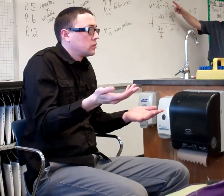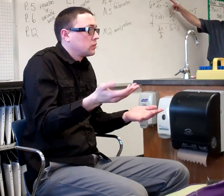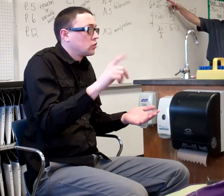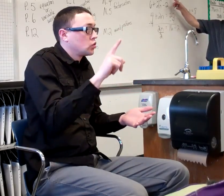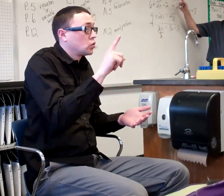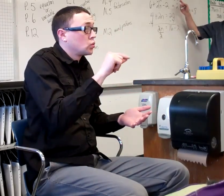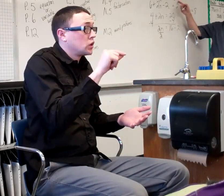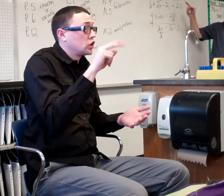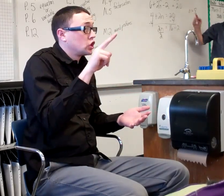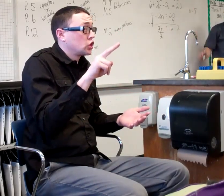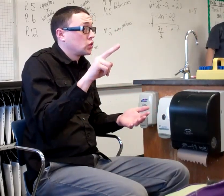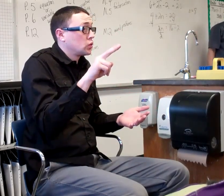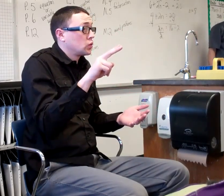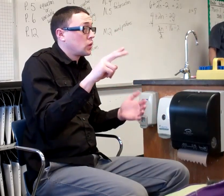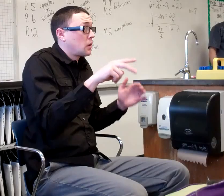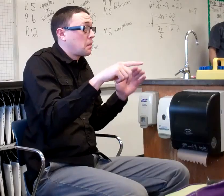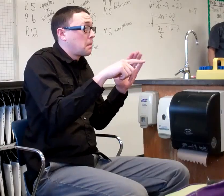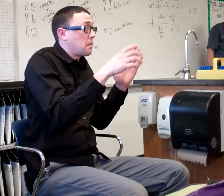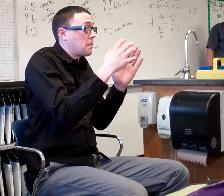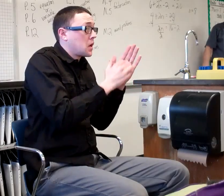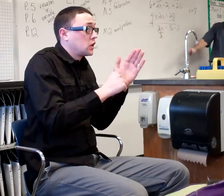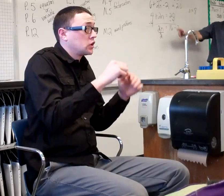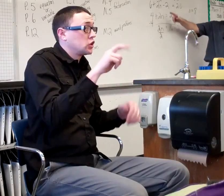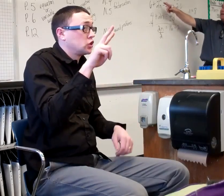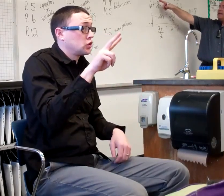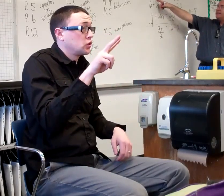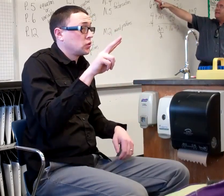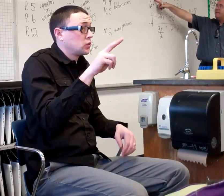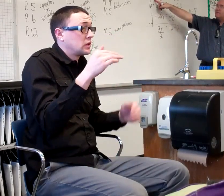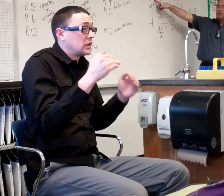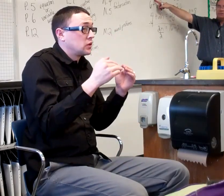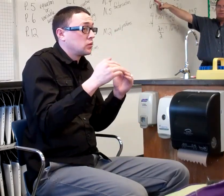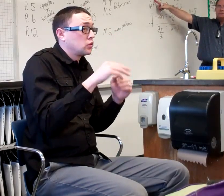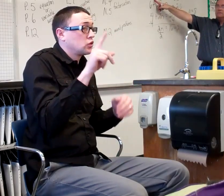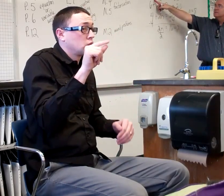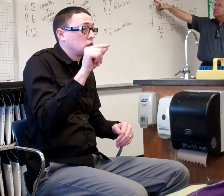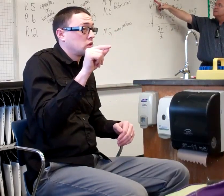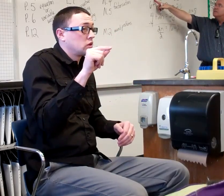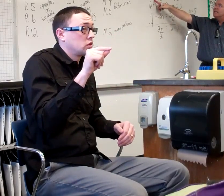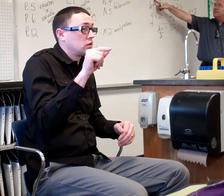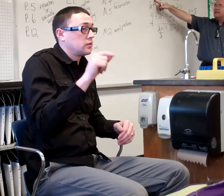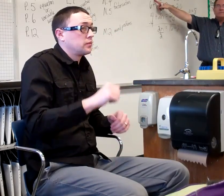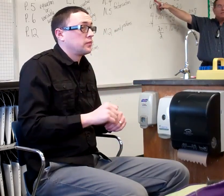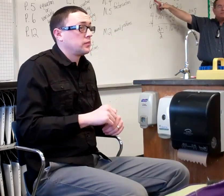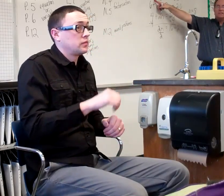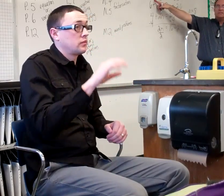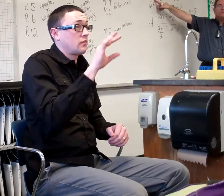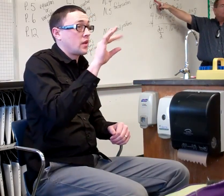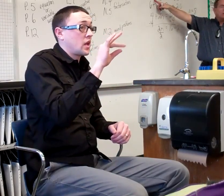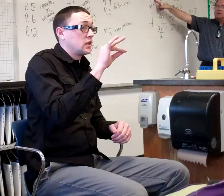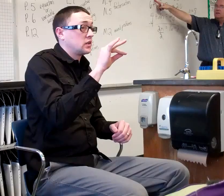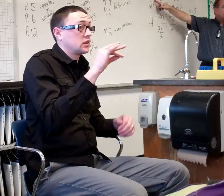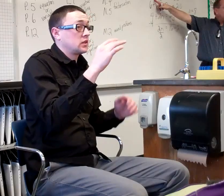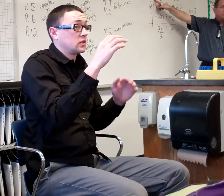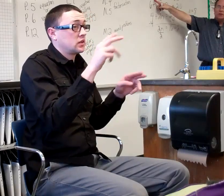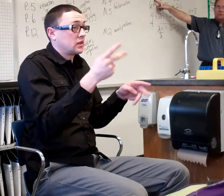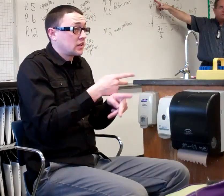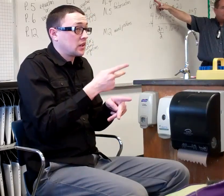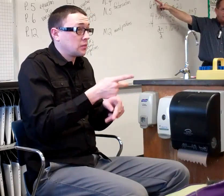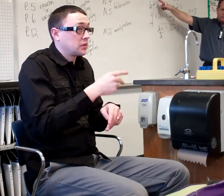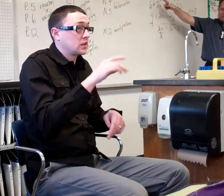22 minus 2 gives me 20. If I added that first, 8 times 8 is 64.